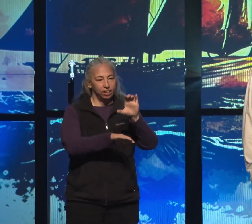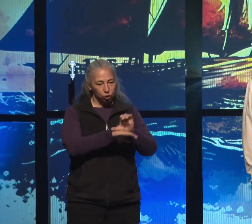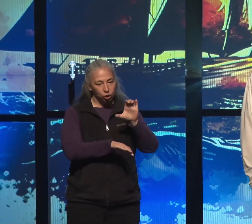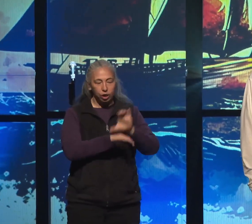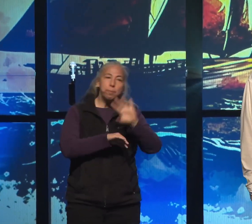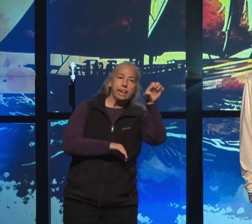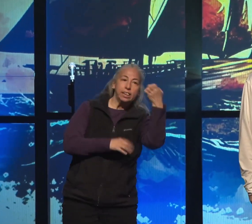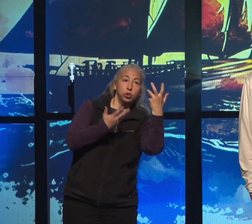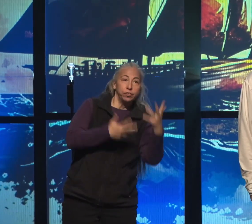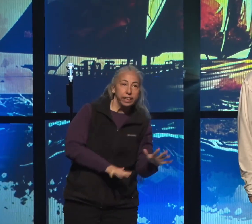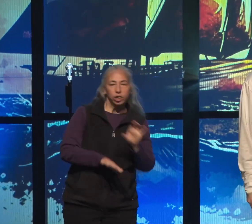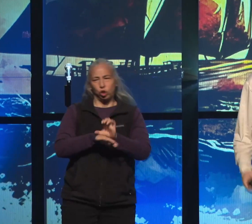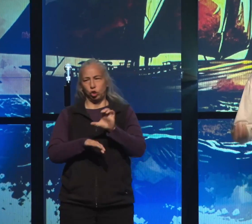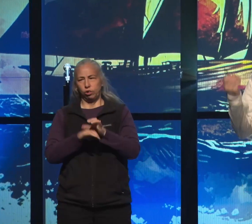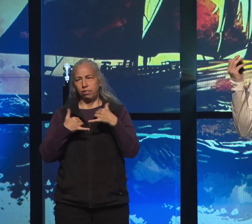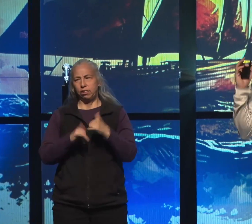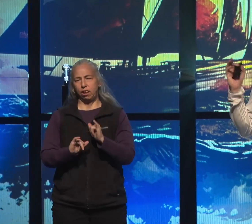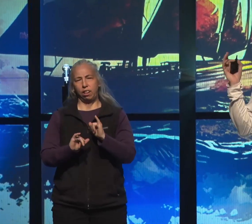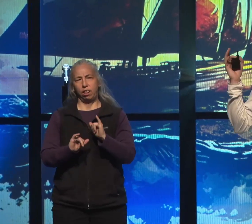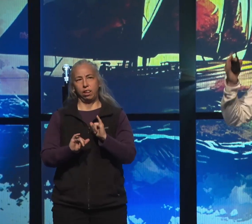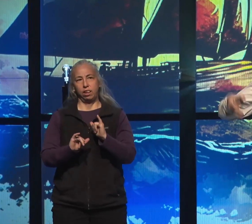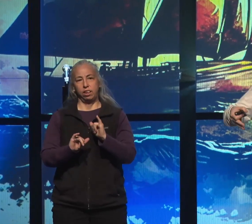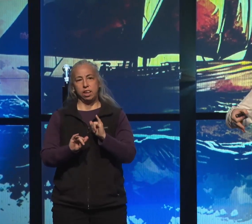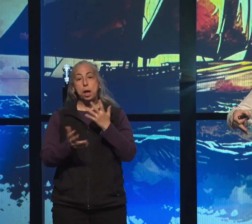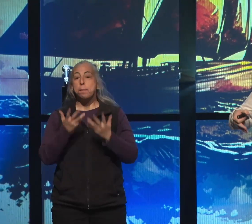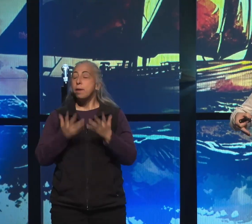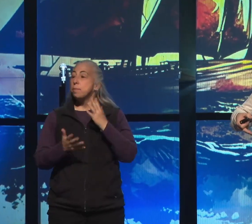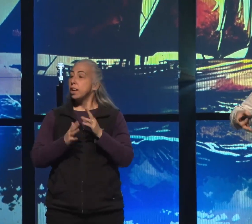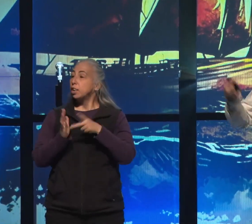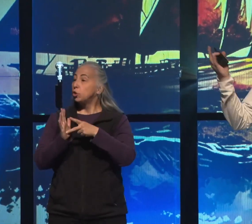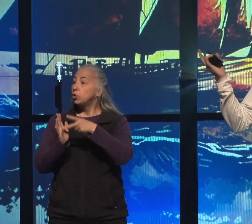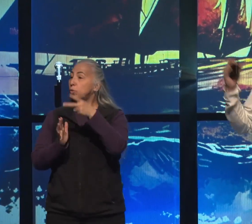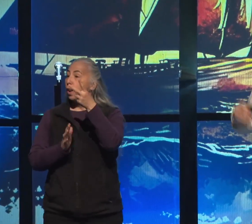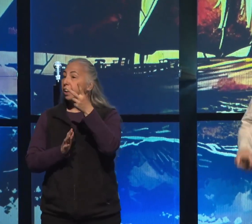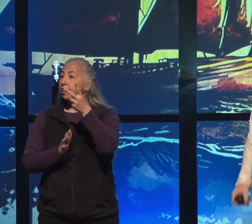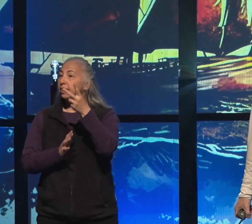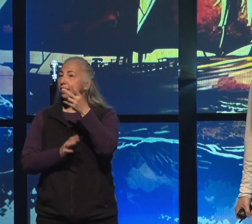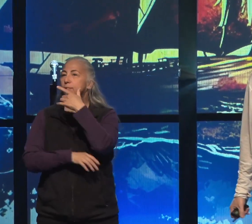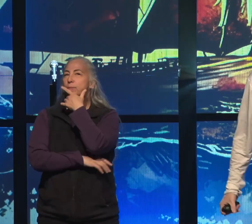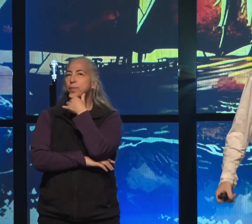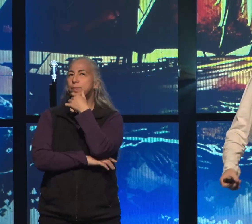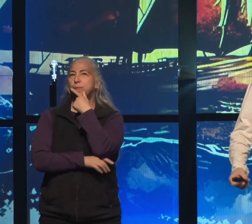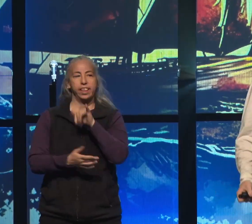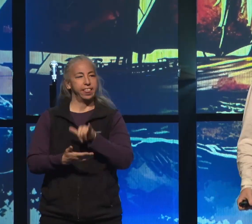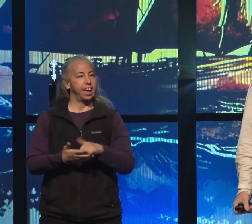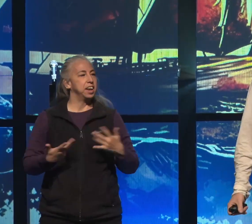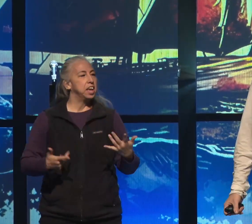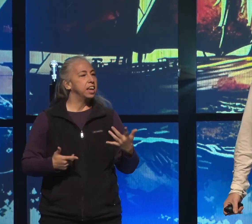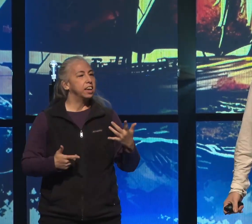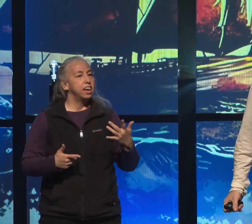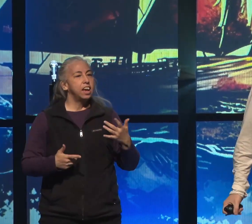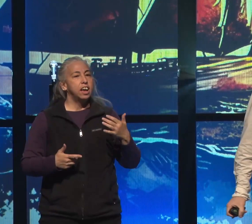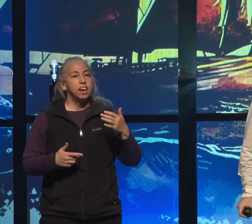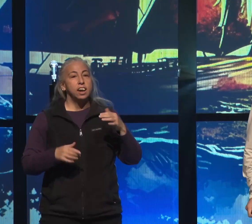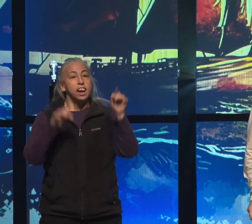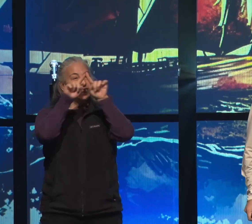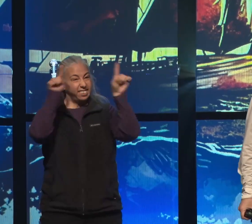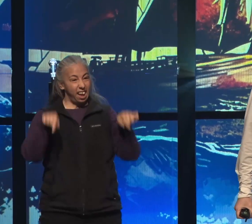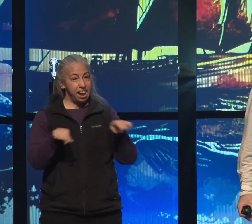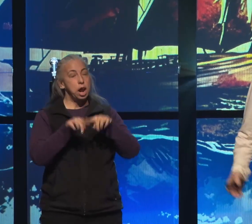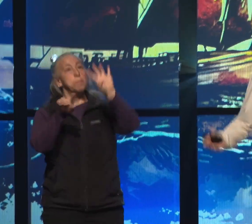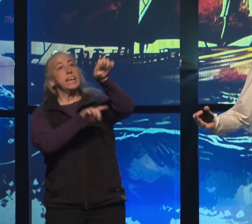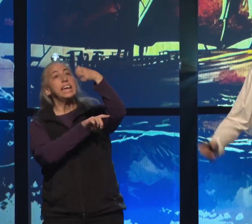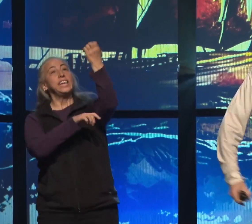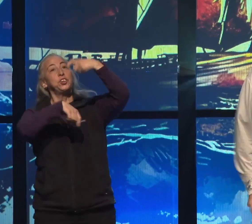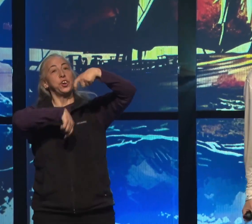Easter. I guess we just need to offer it twice on a Sunday. That's what we have to do. I think I'm just going to leave the sign up. Easter this